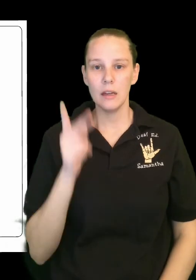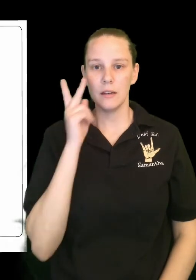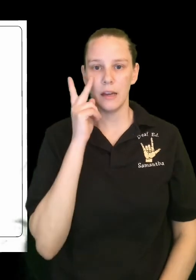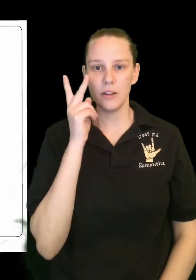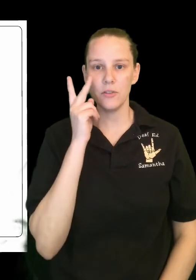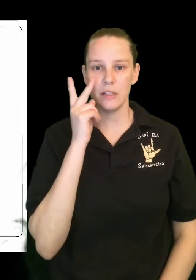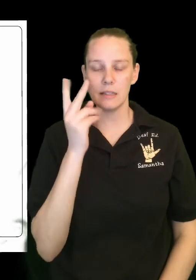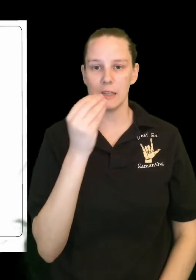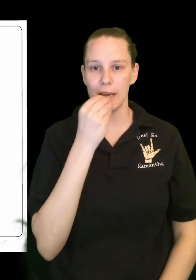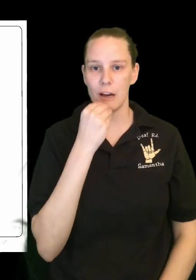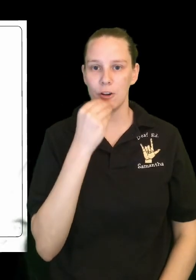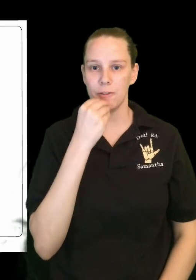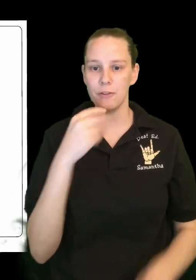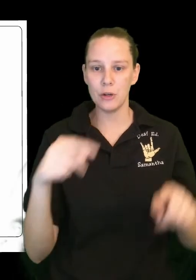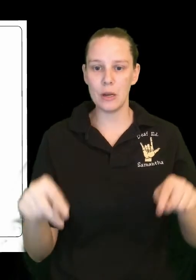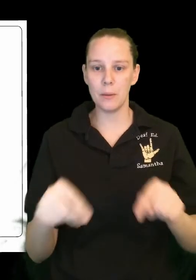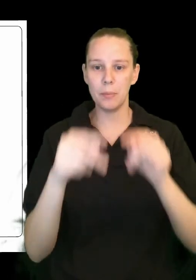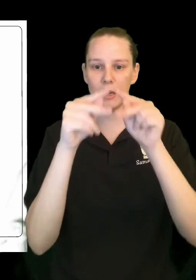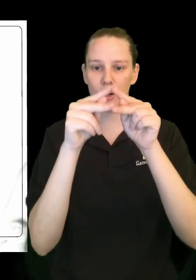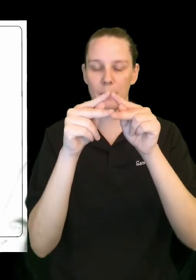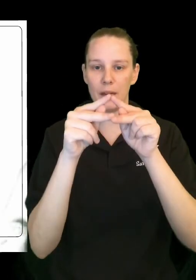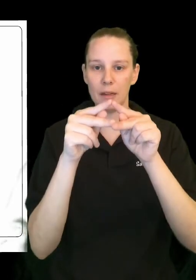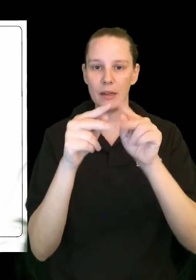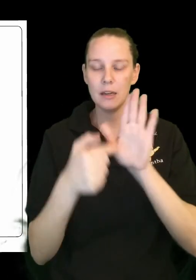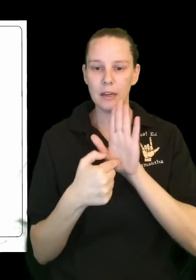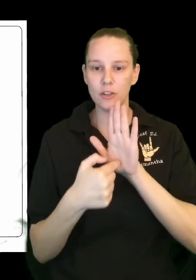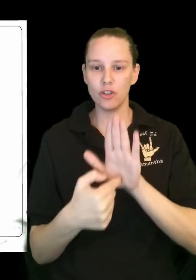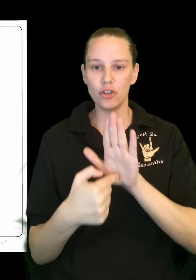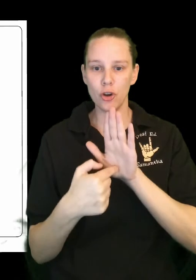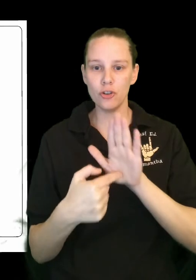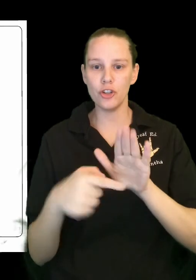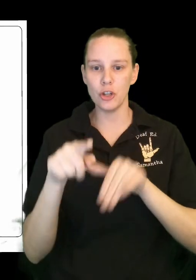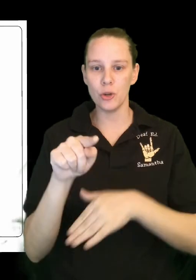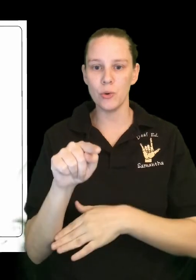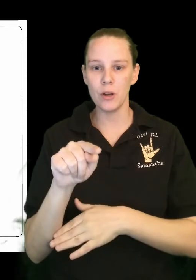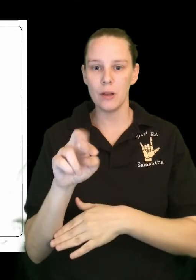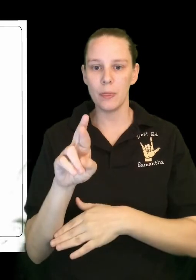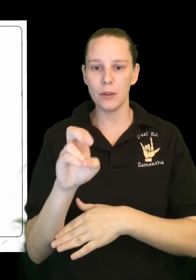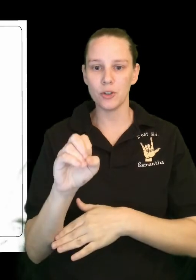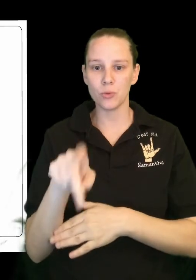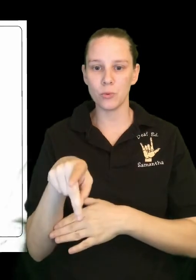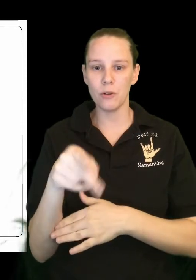Now you can see our food pyramid. It shows you the trophic